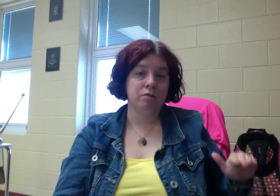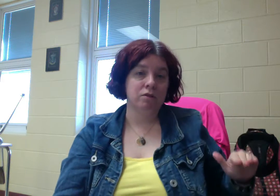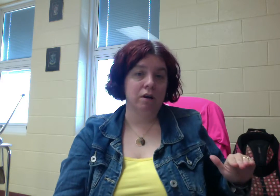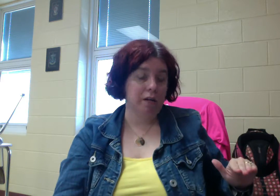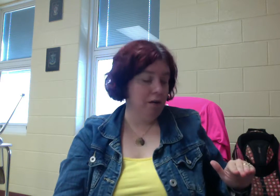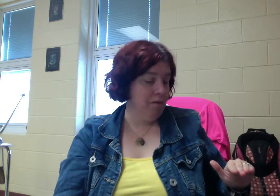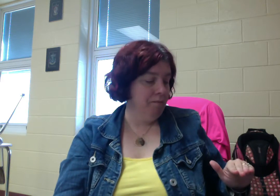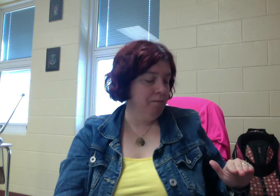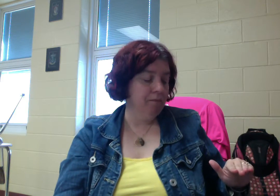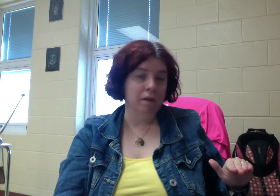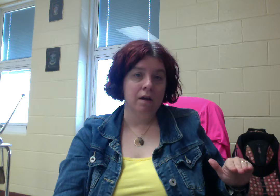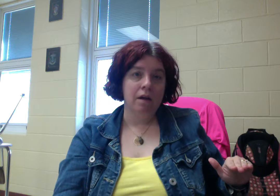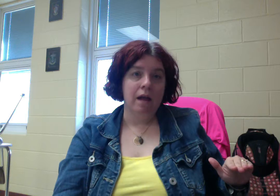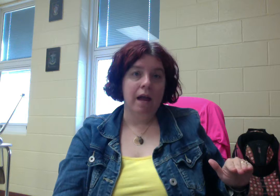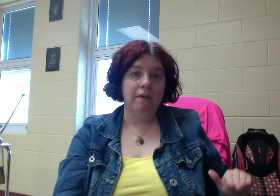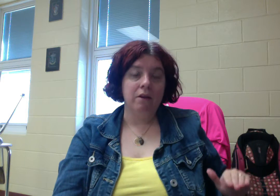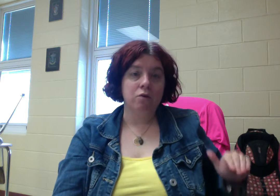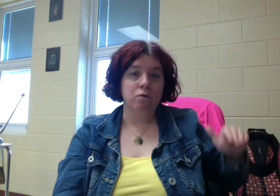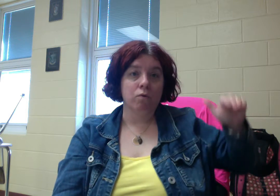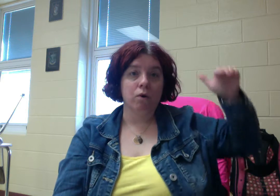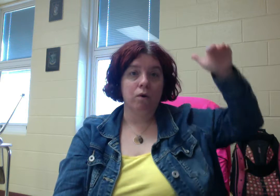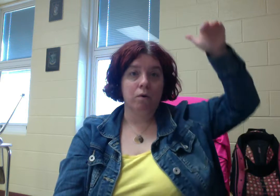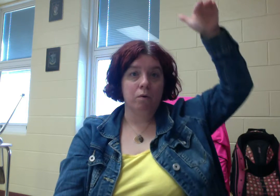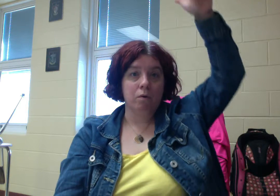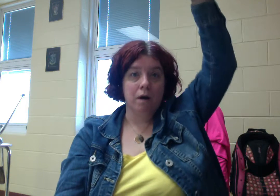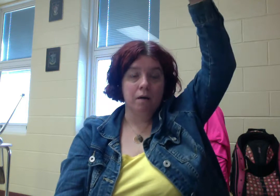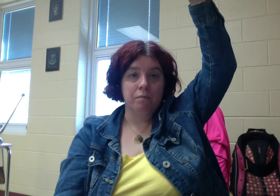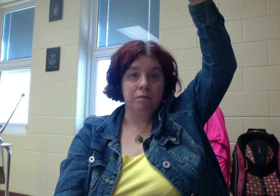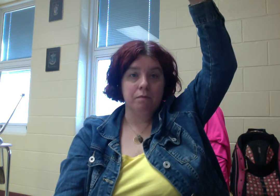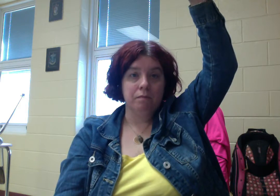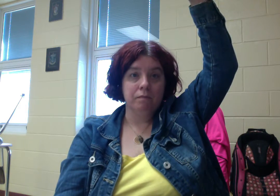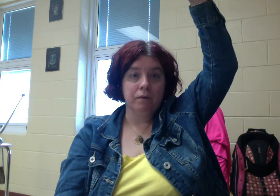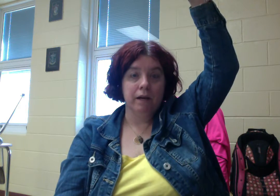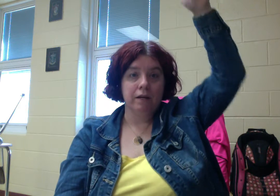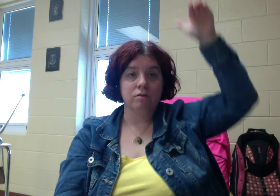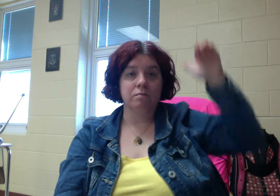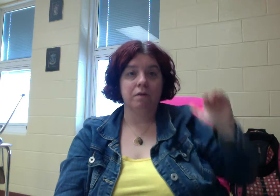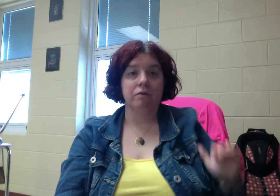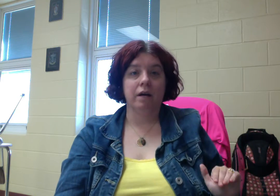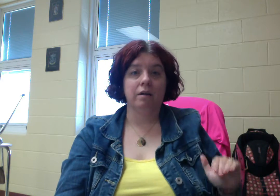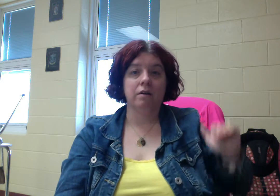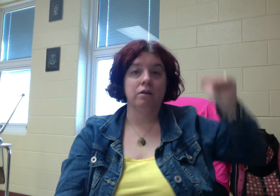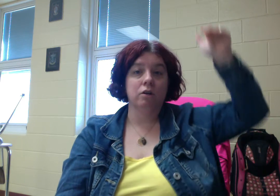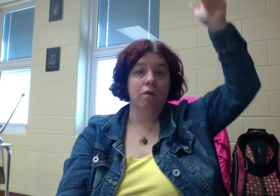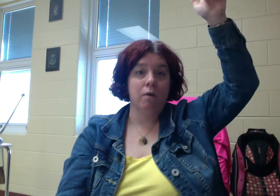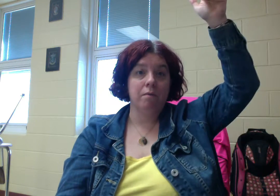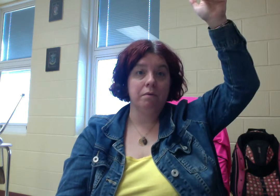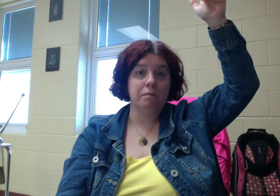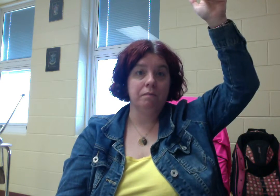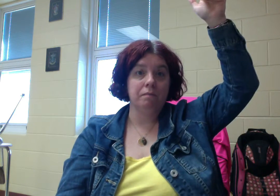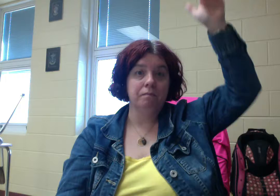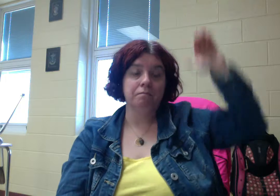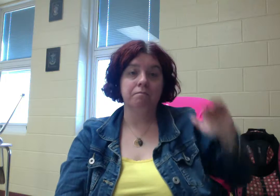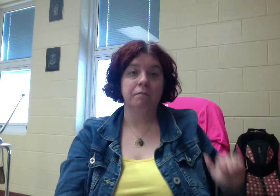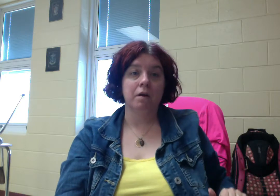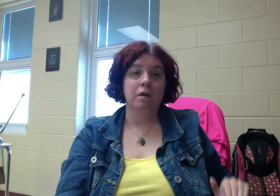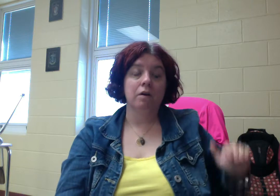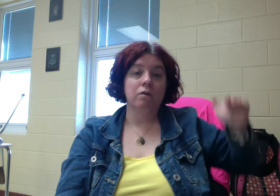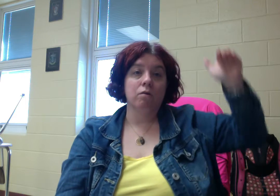start here and then you grow up. Okay, and it goes above your head, to grow up. Grow